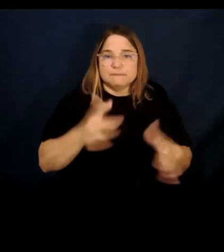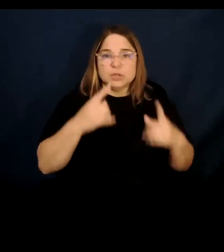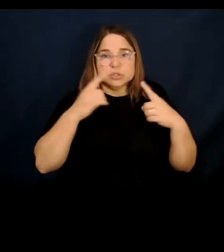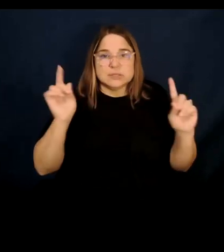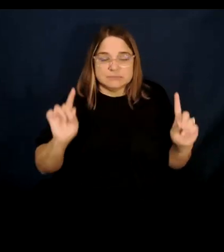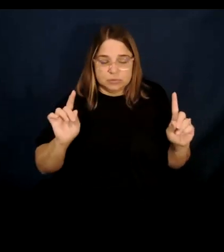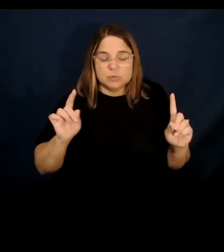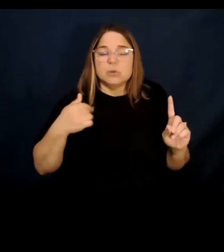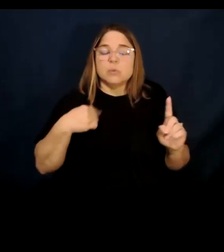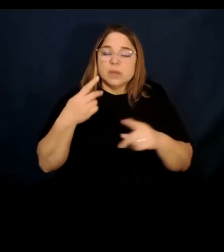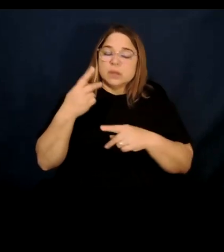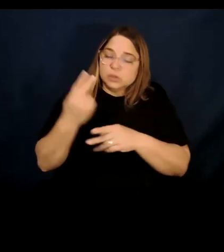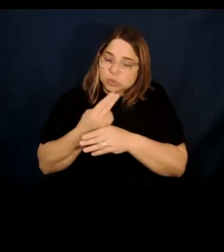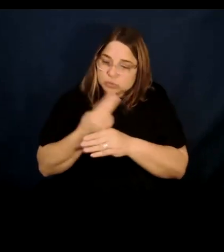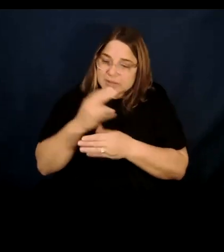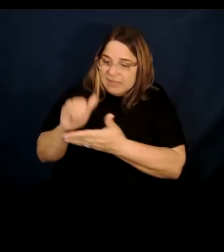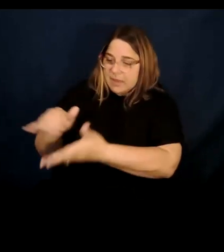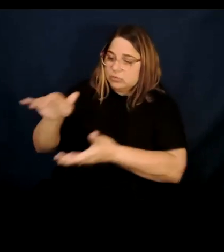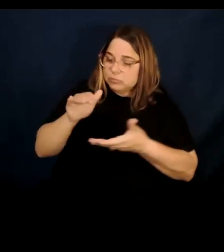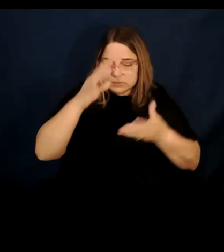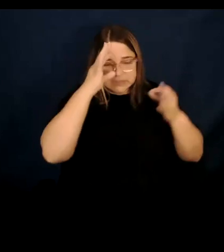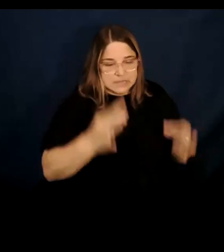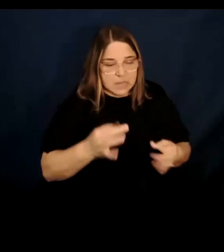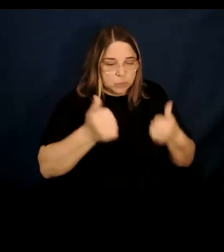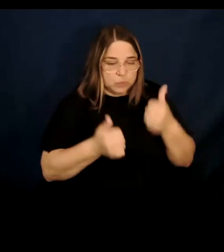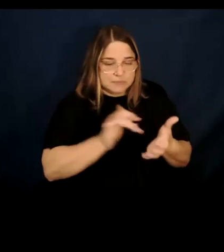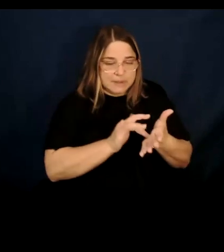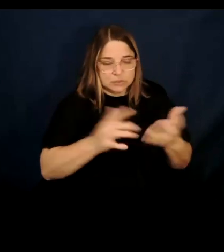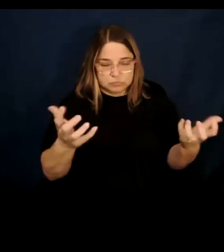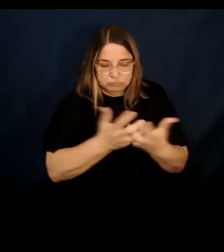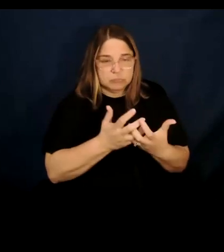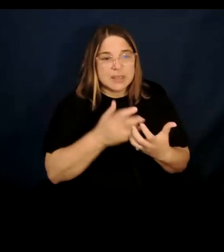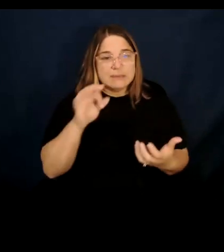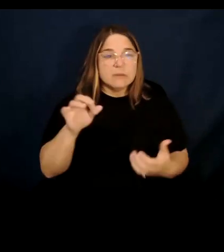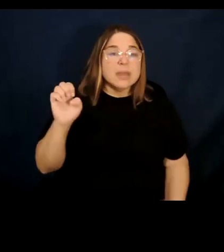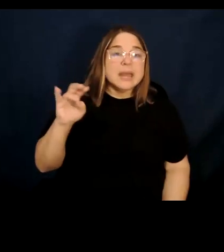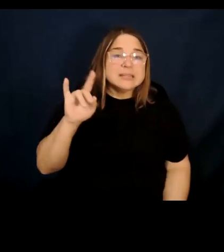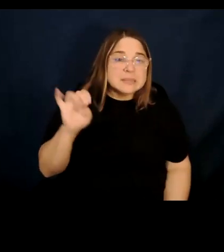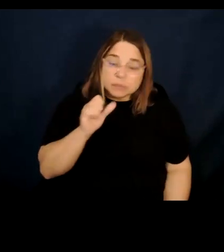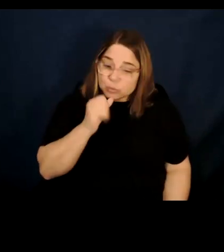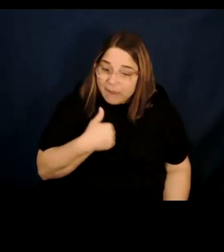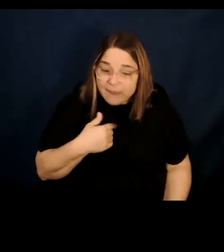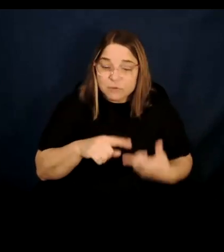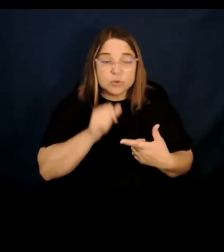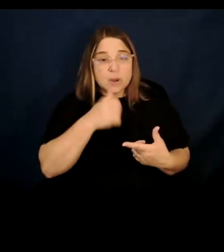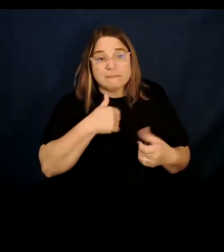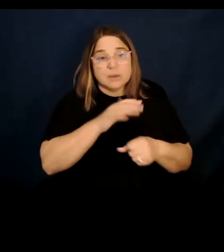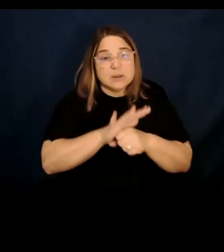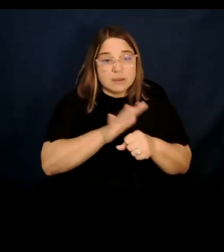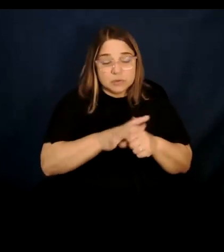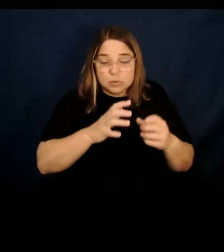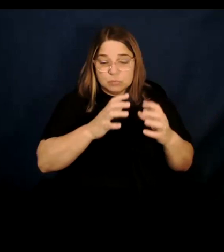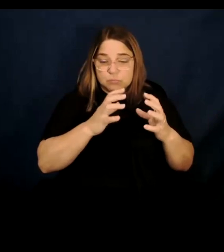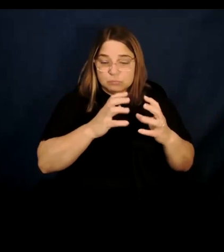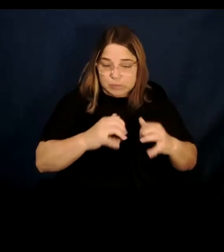to determine which medications to select for you, because if you're lacking a certain enzyme or if you don't have enough of it to break the drug down to